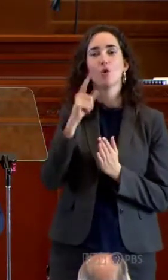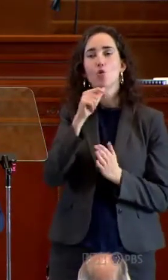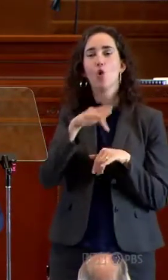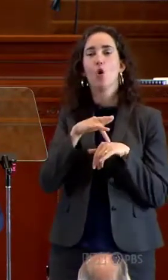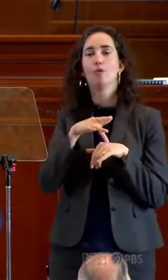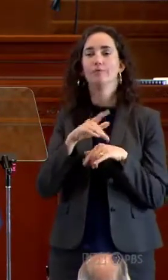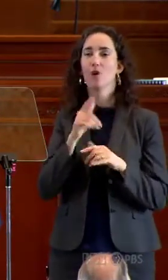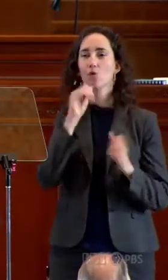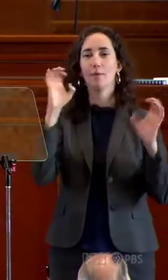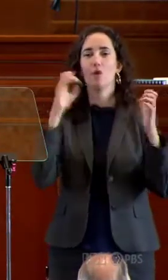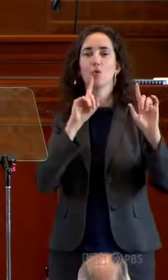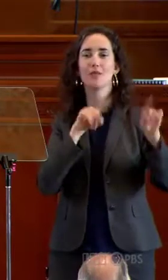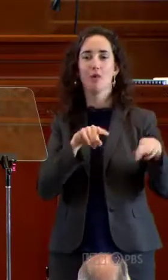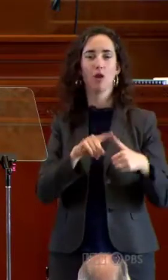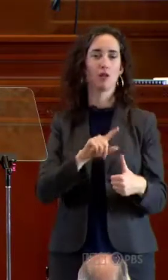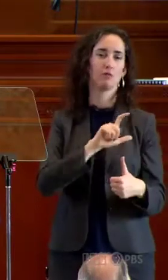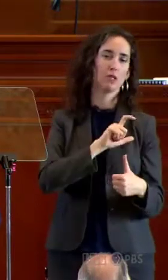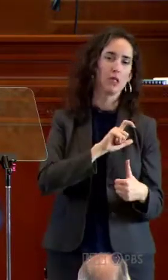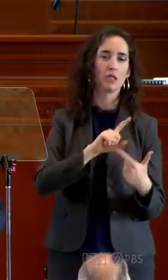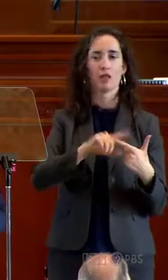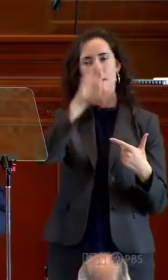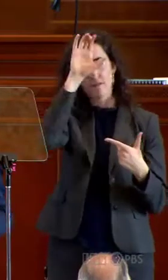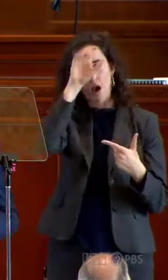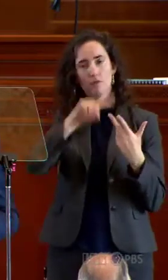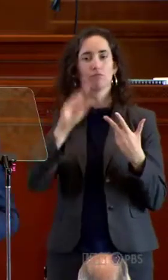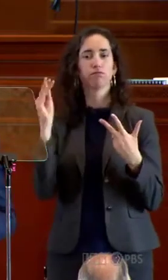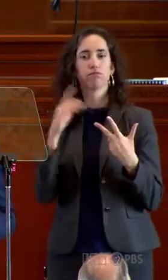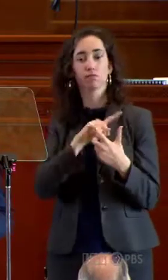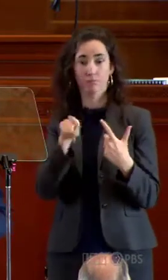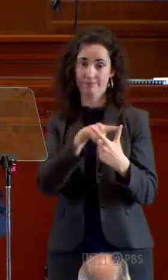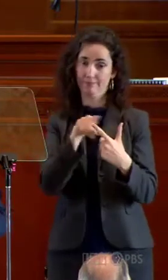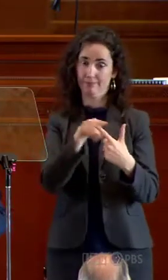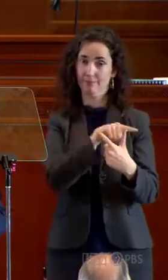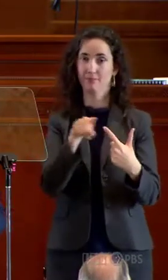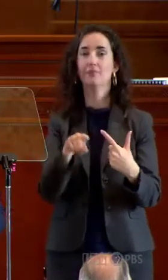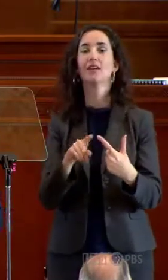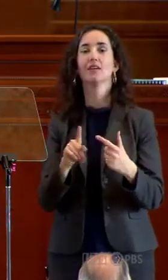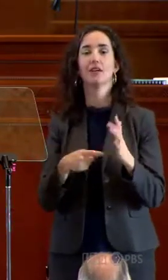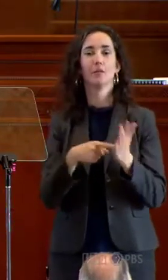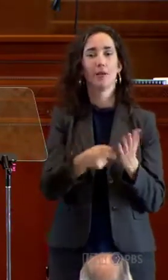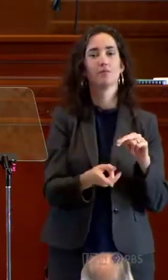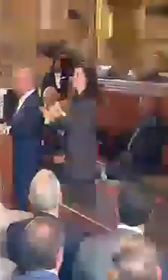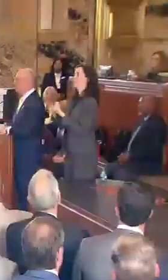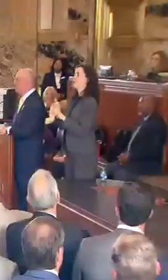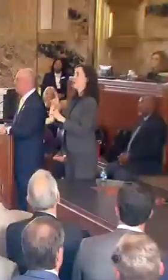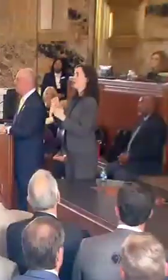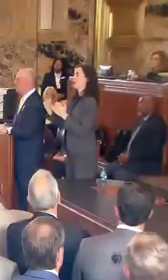includes law enforcement officers and firefighters. Here in Louisiana,